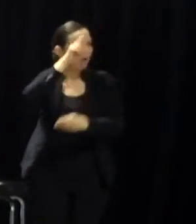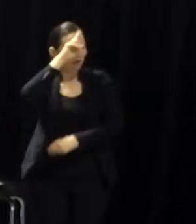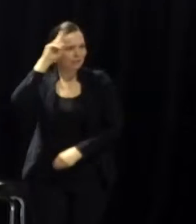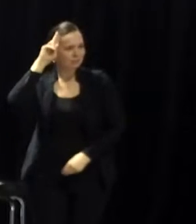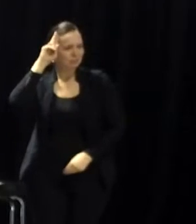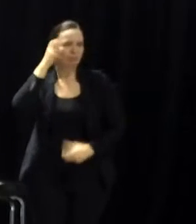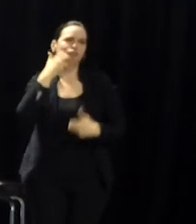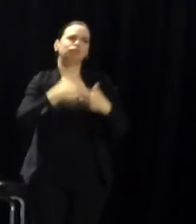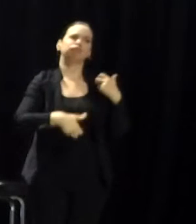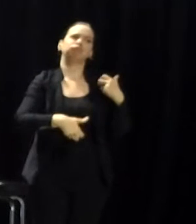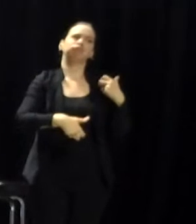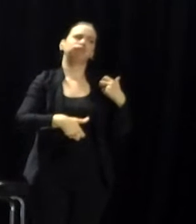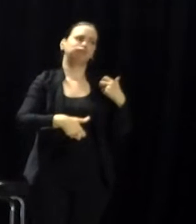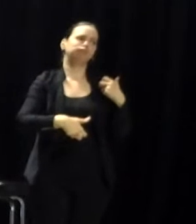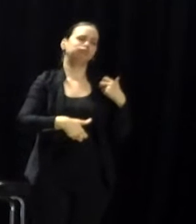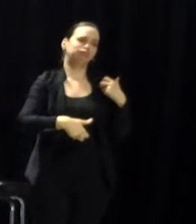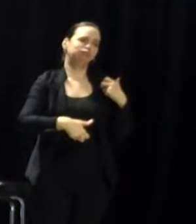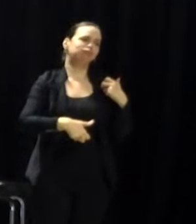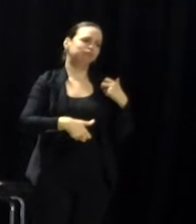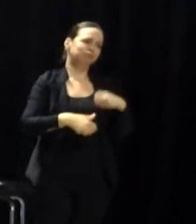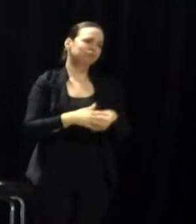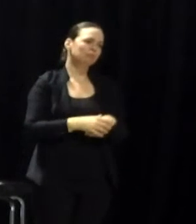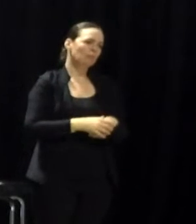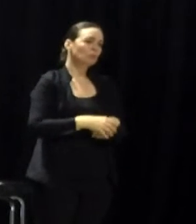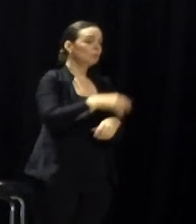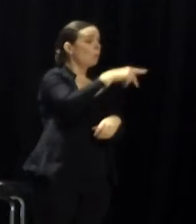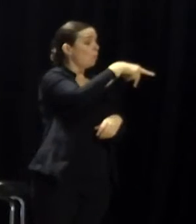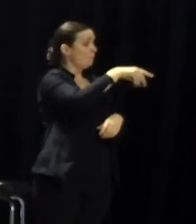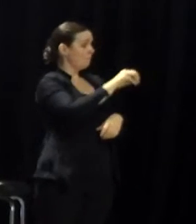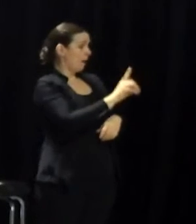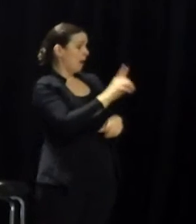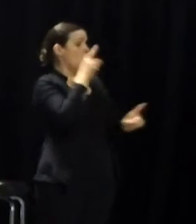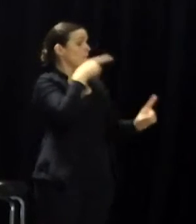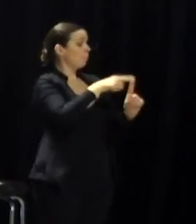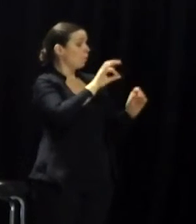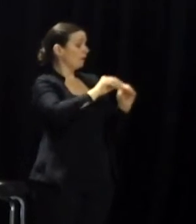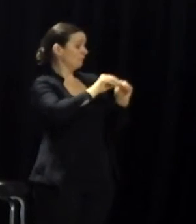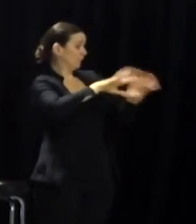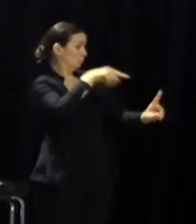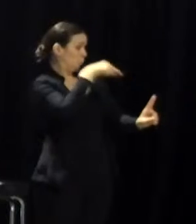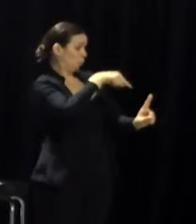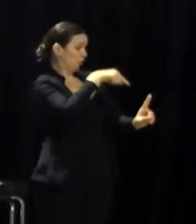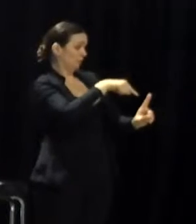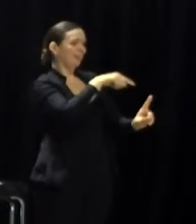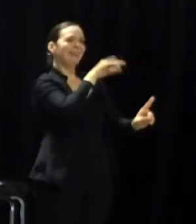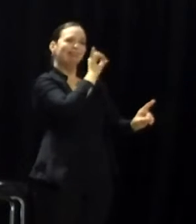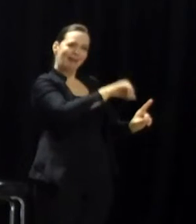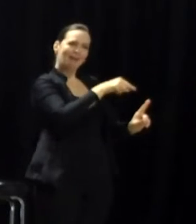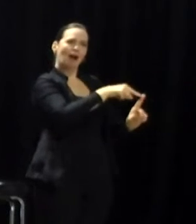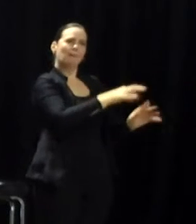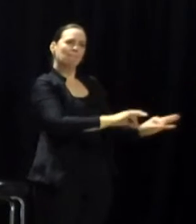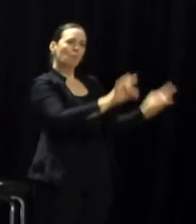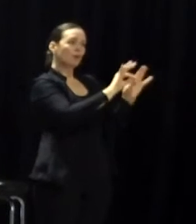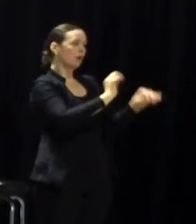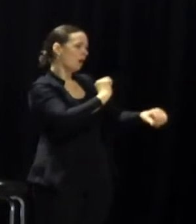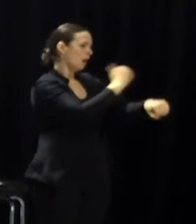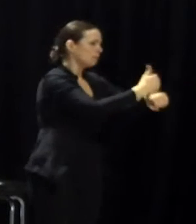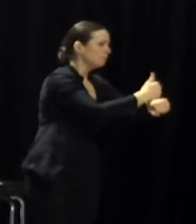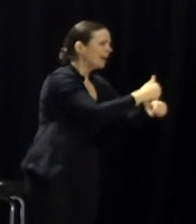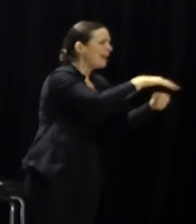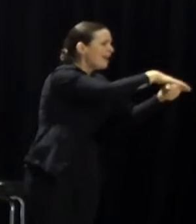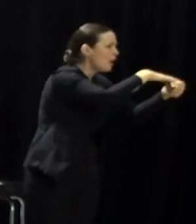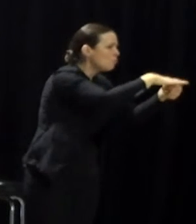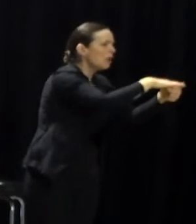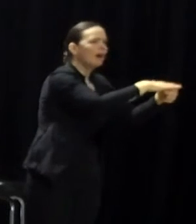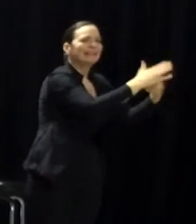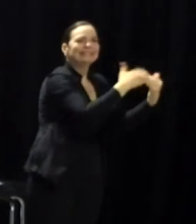So our pod, when they looked at the initial distribution of it, is your hospitals are doing